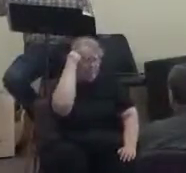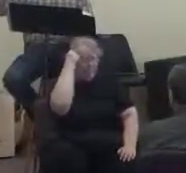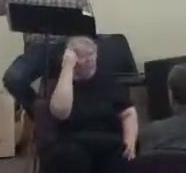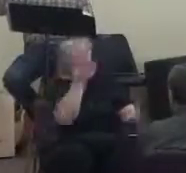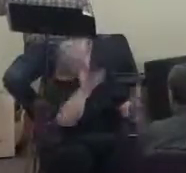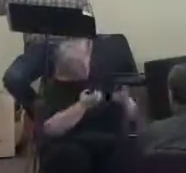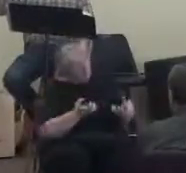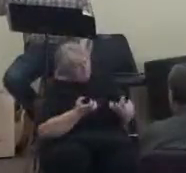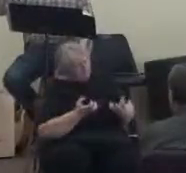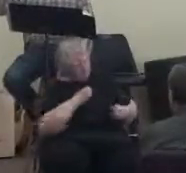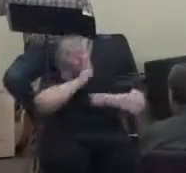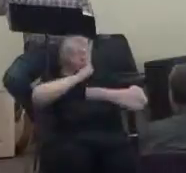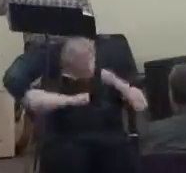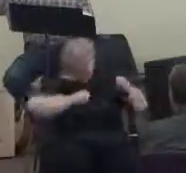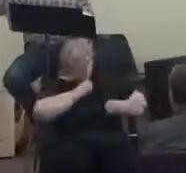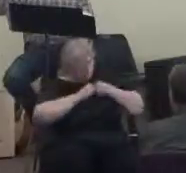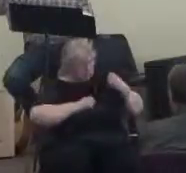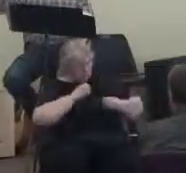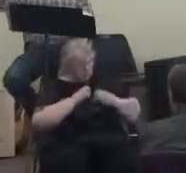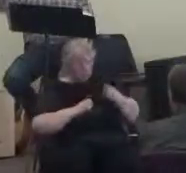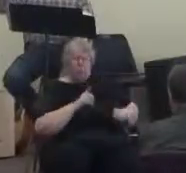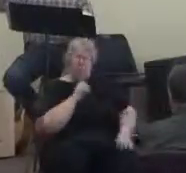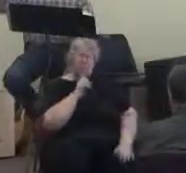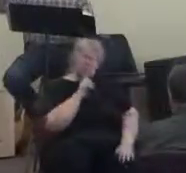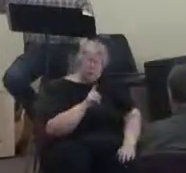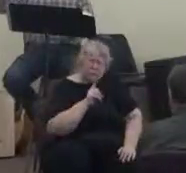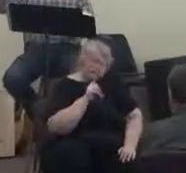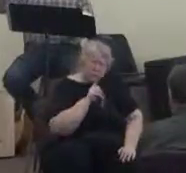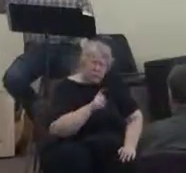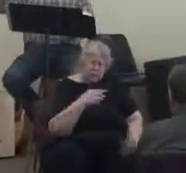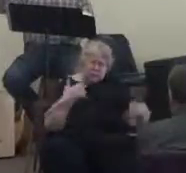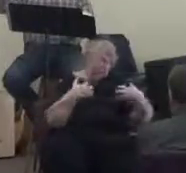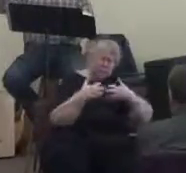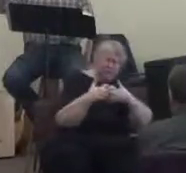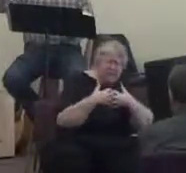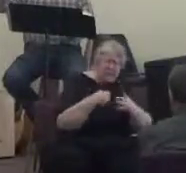emotions really, really in tune with me?